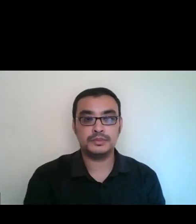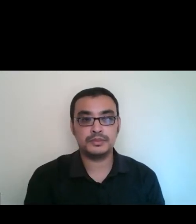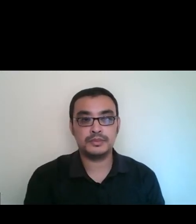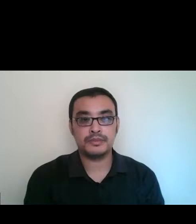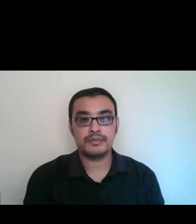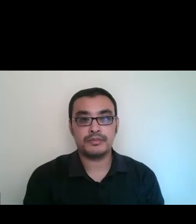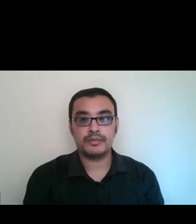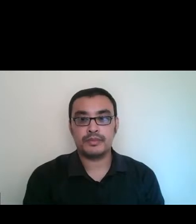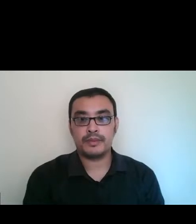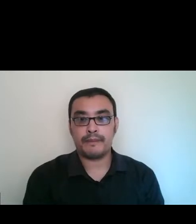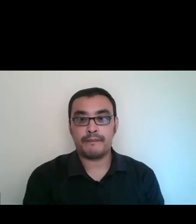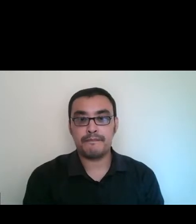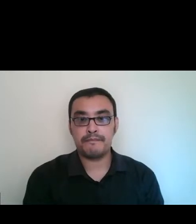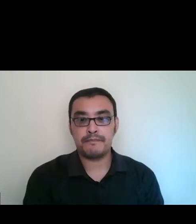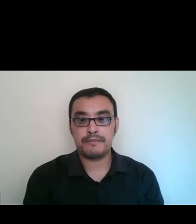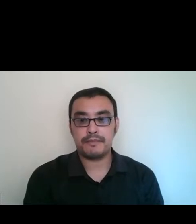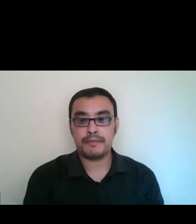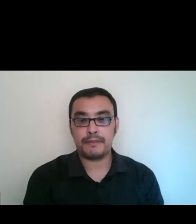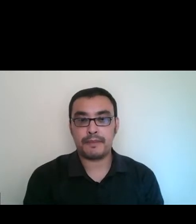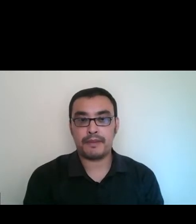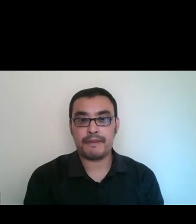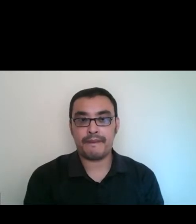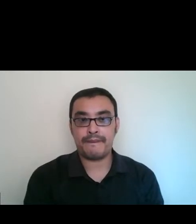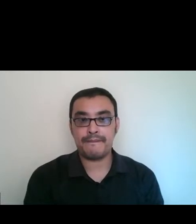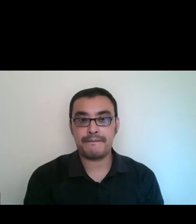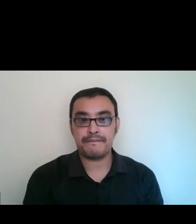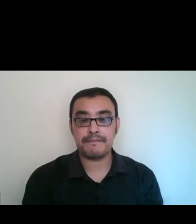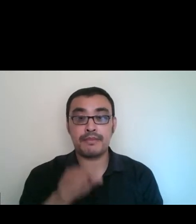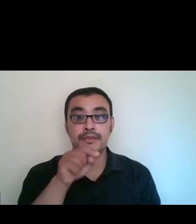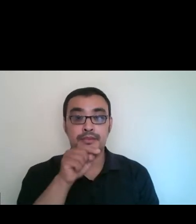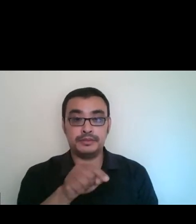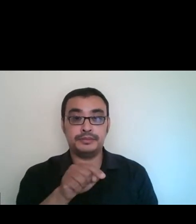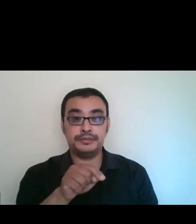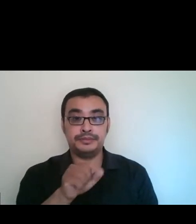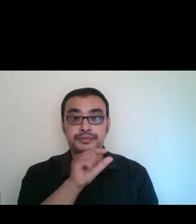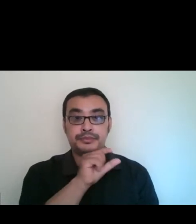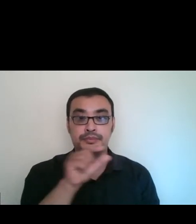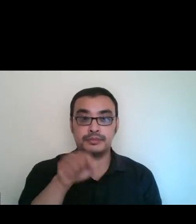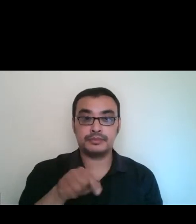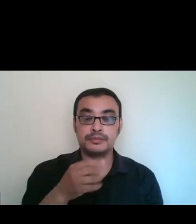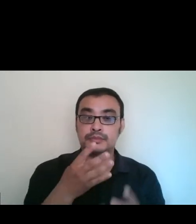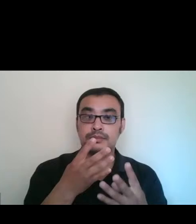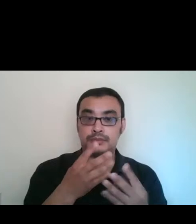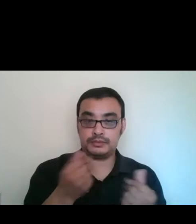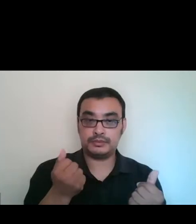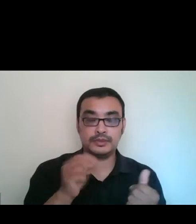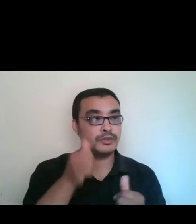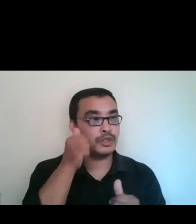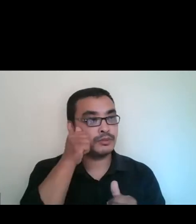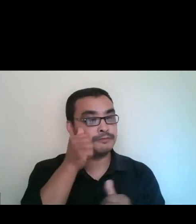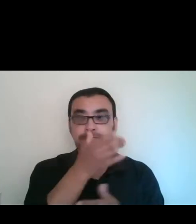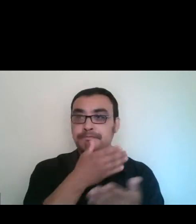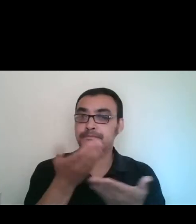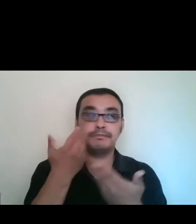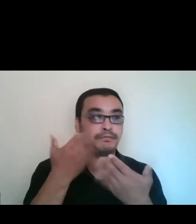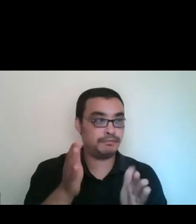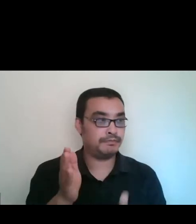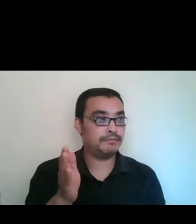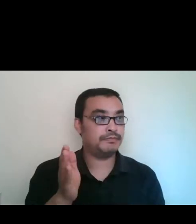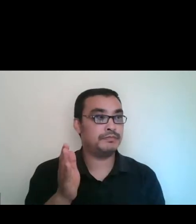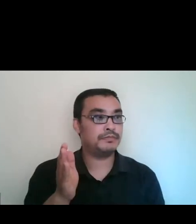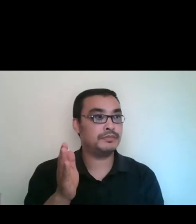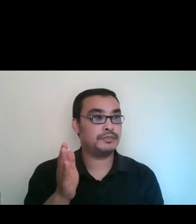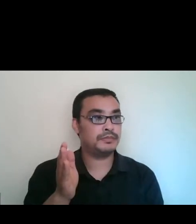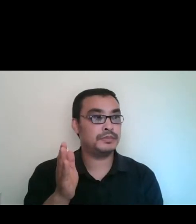And it is great to have this session in here and sharing this experience. There was a comment in